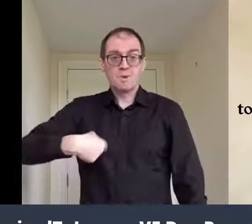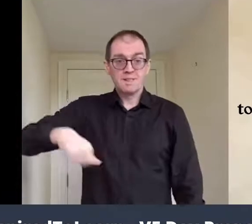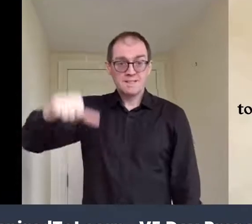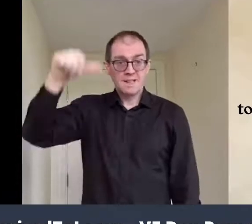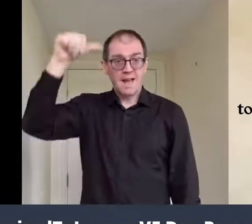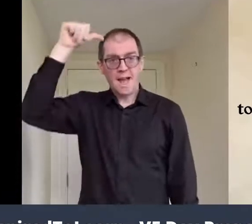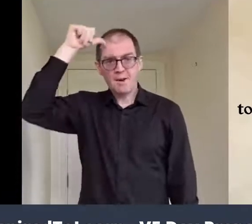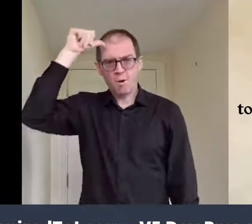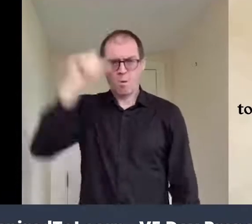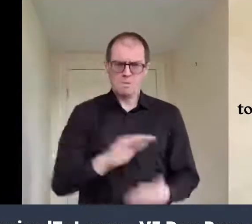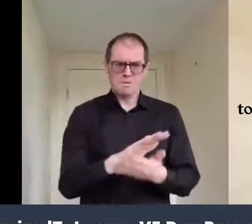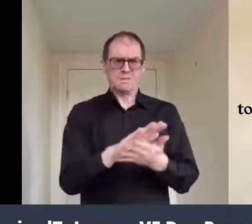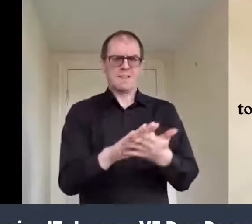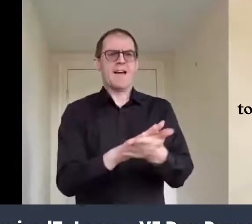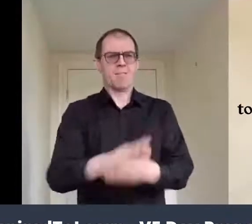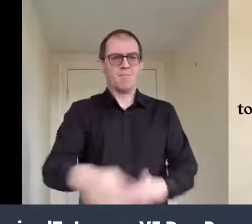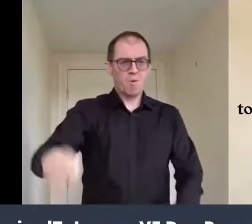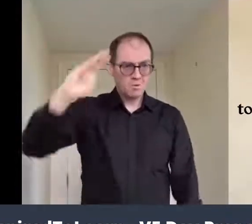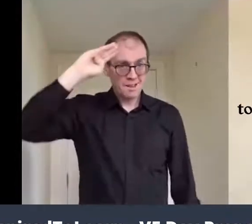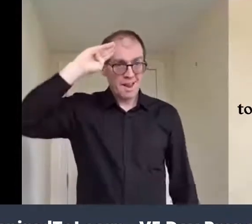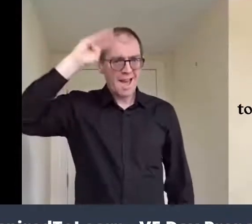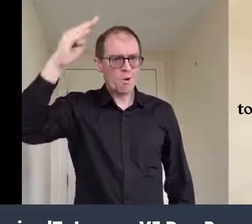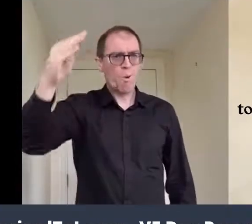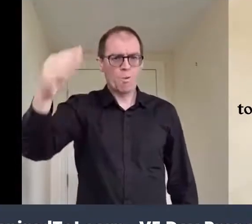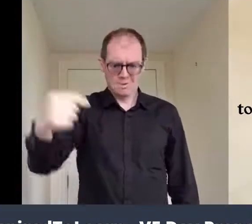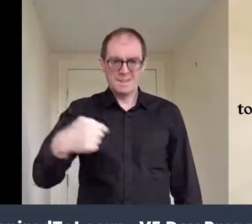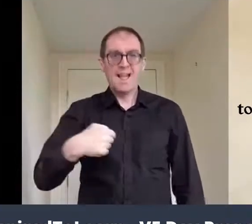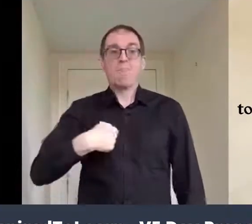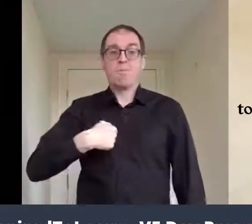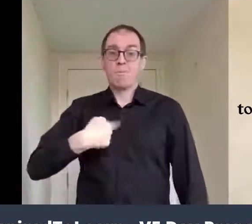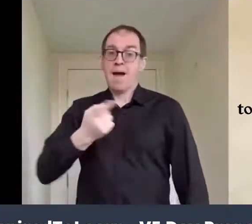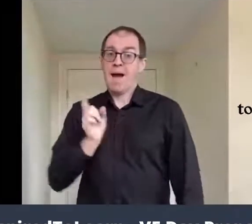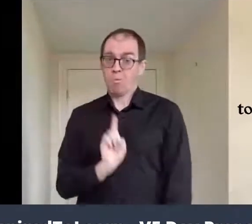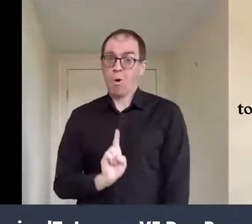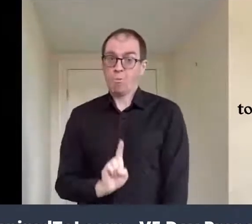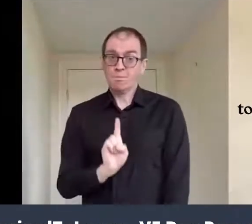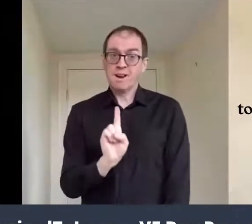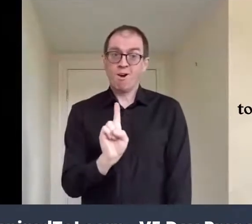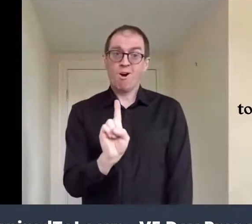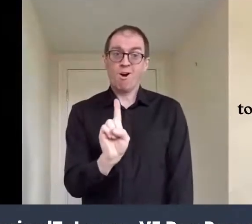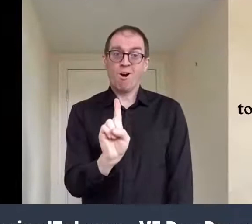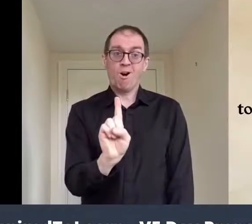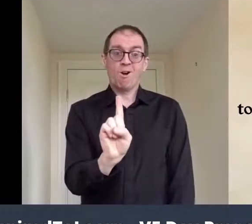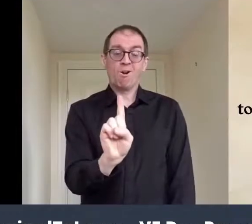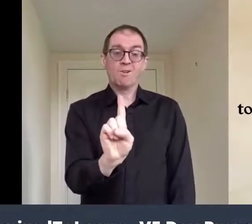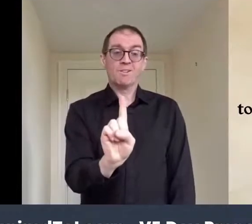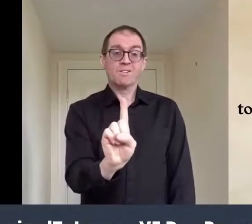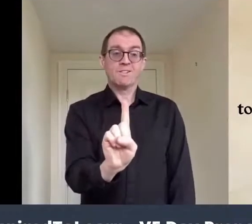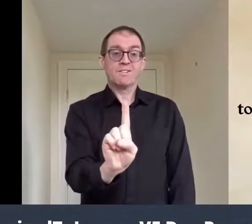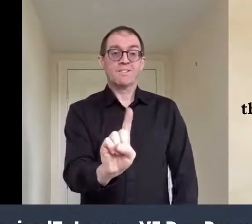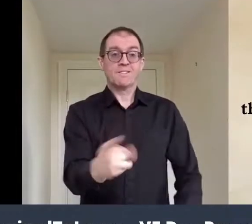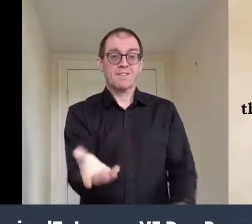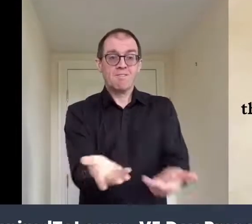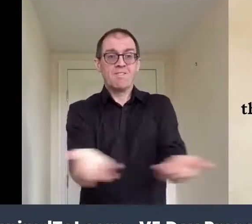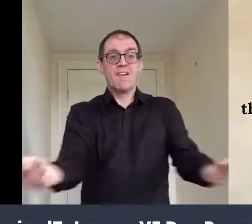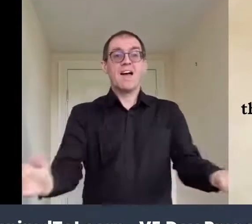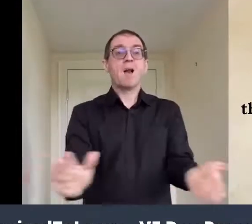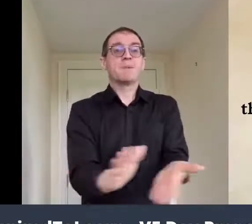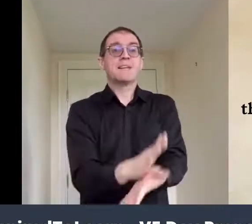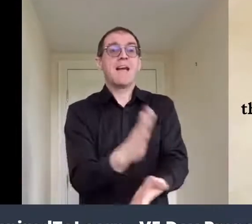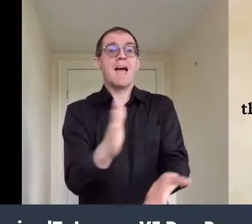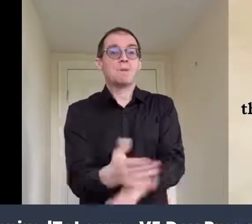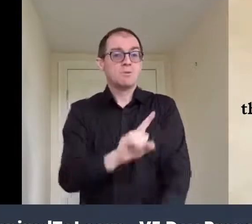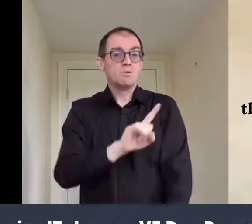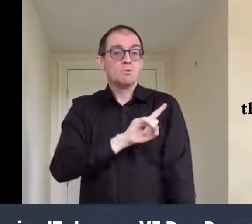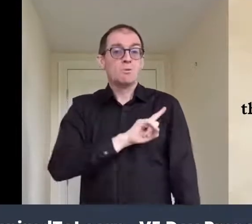say hello to the folks that I know, tell them I won't be long. They'll be happy